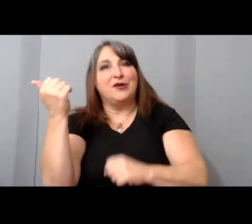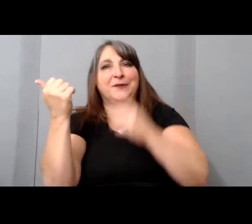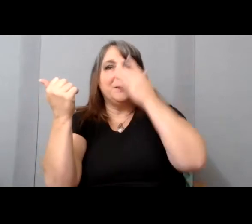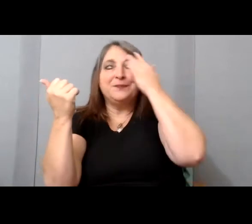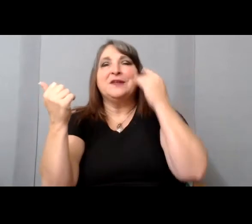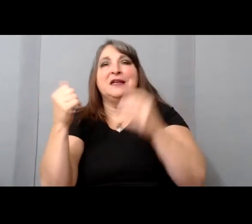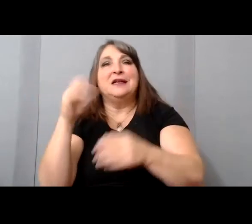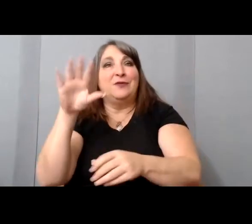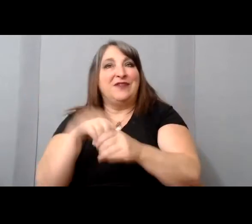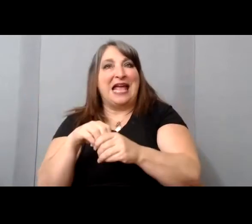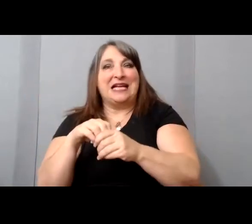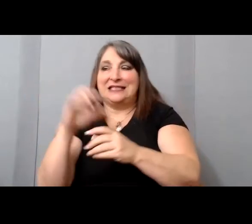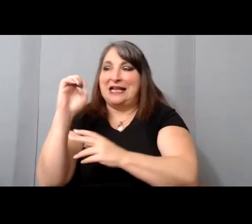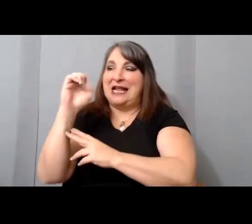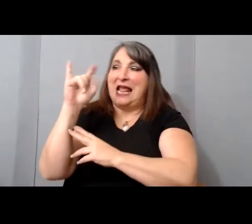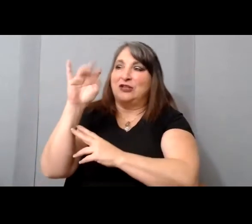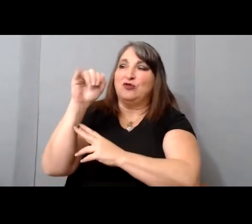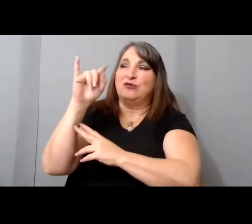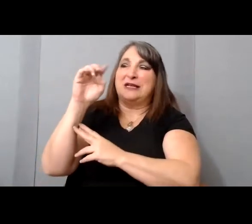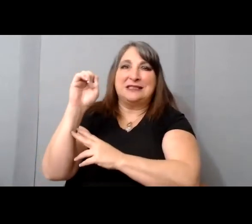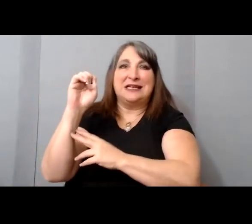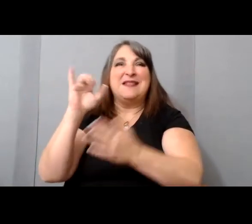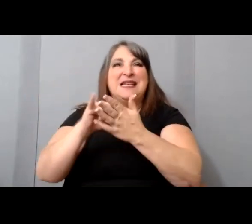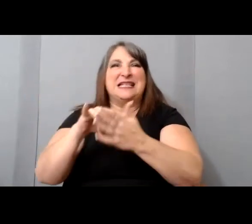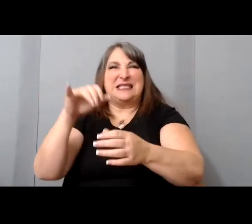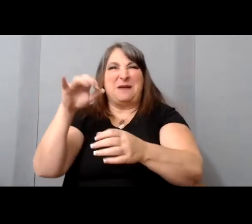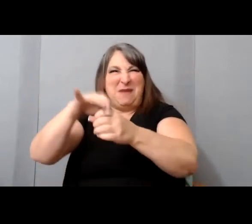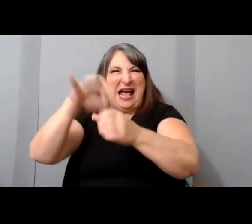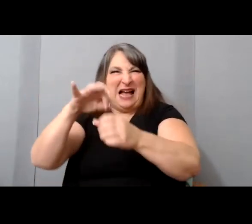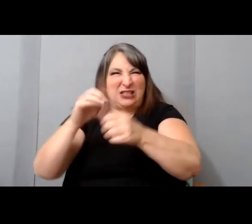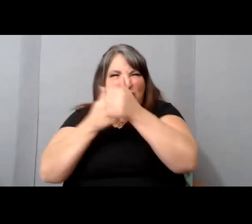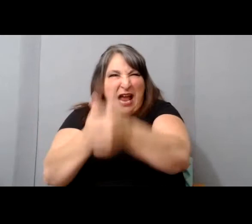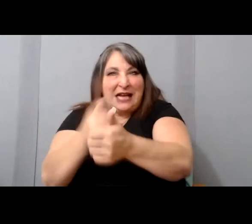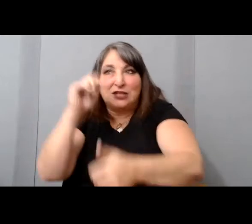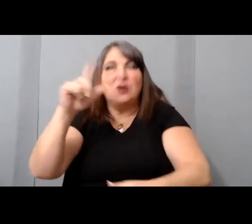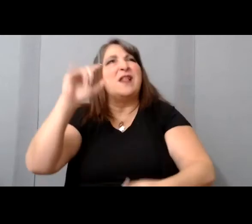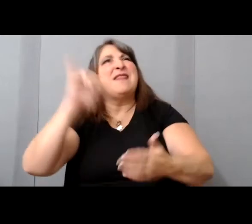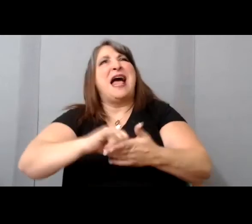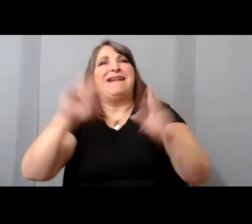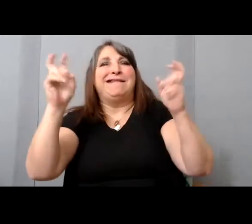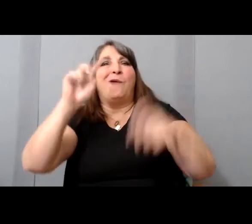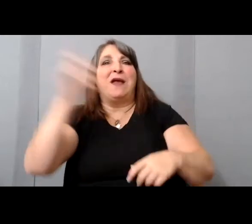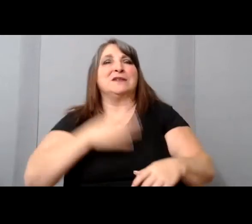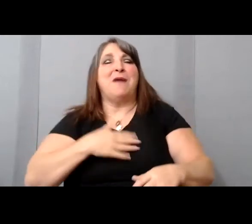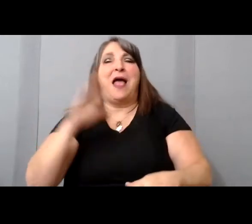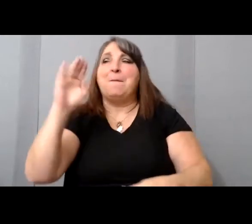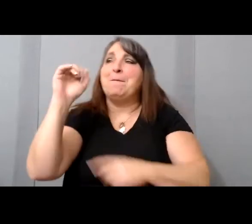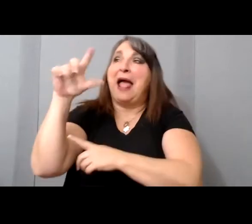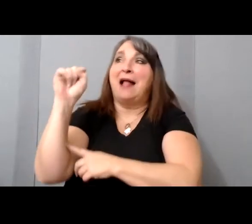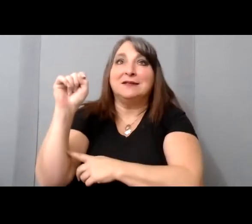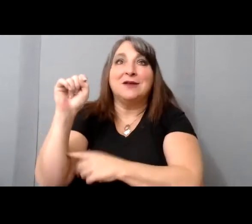electorate. You know, we launched this ballot tracking tool that I know many of you signed up for. Where's my ballot? More than 5